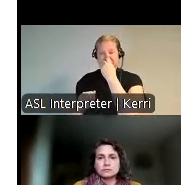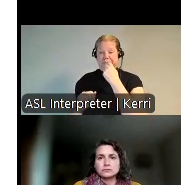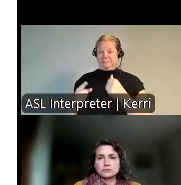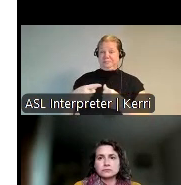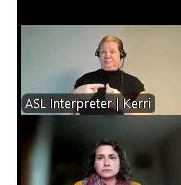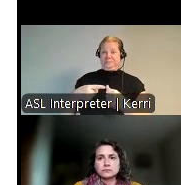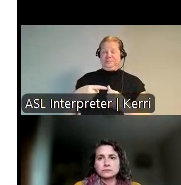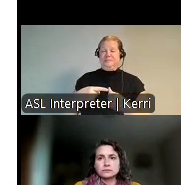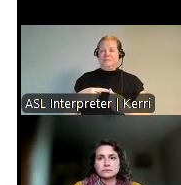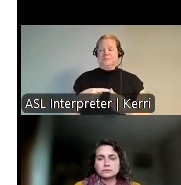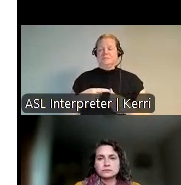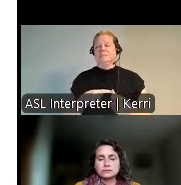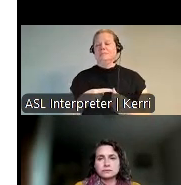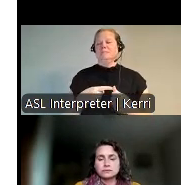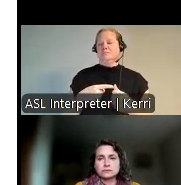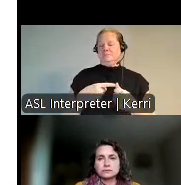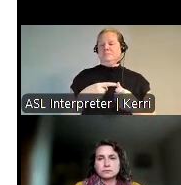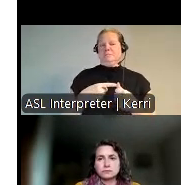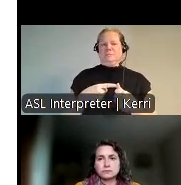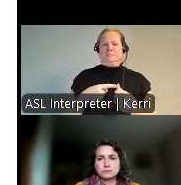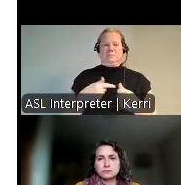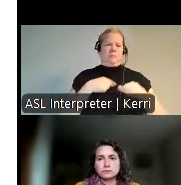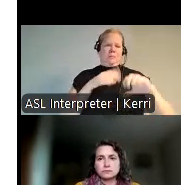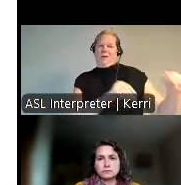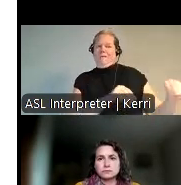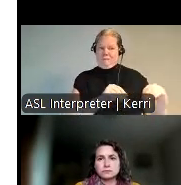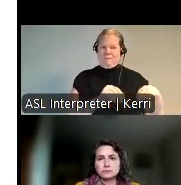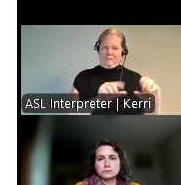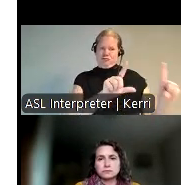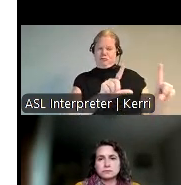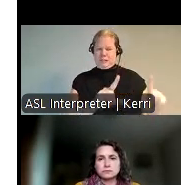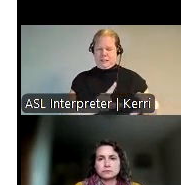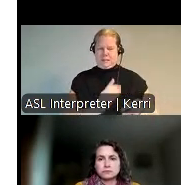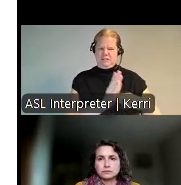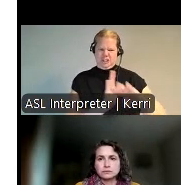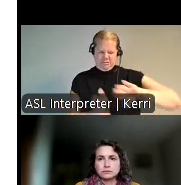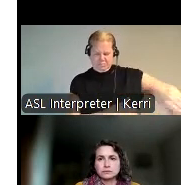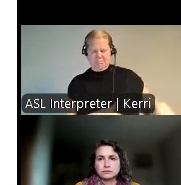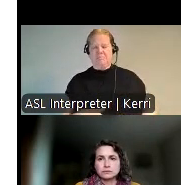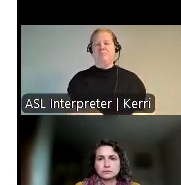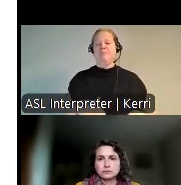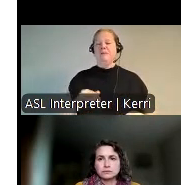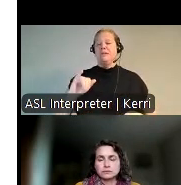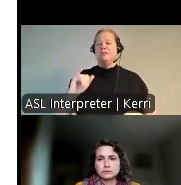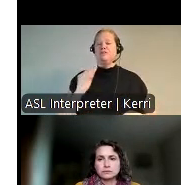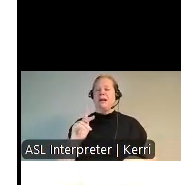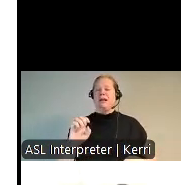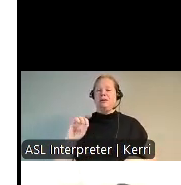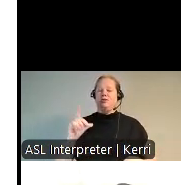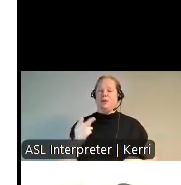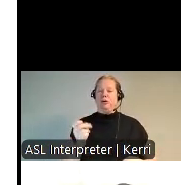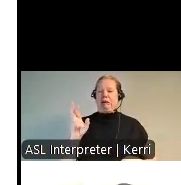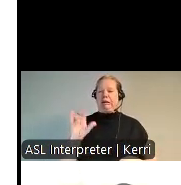start, and I will stop sharing the screen, and we're going to hear from Jackie Doherty of ARC